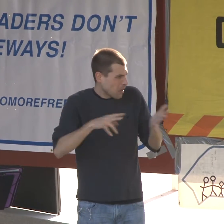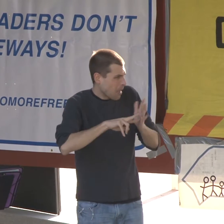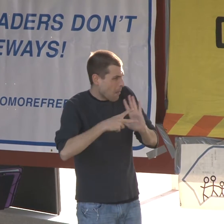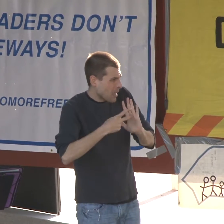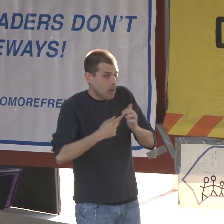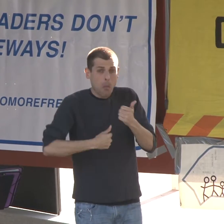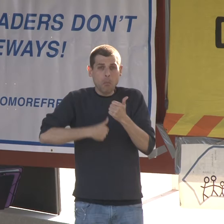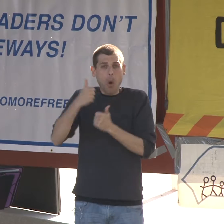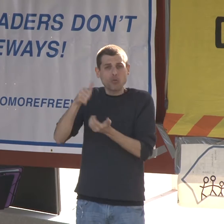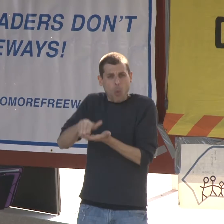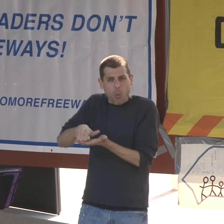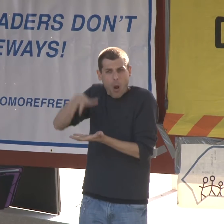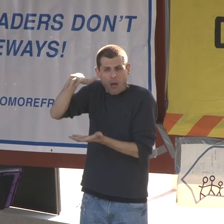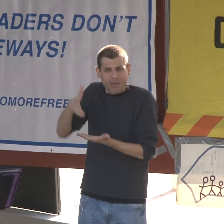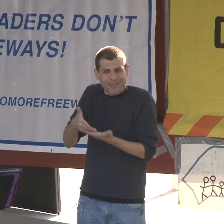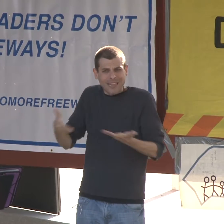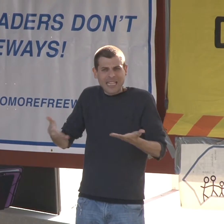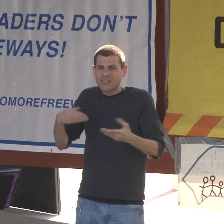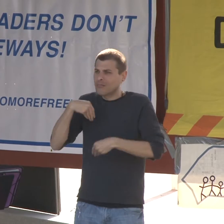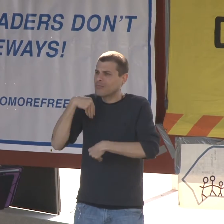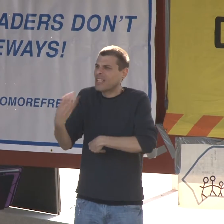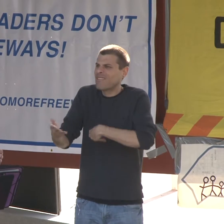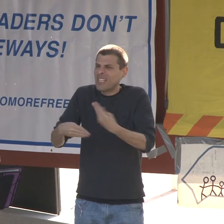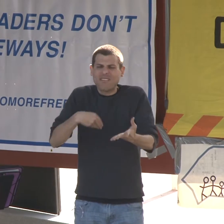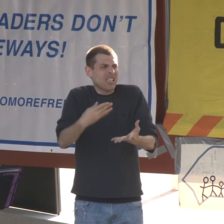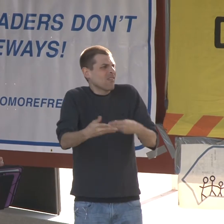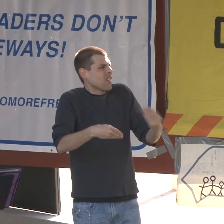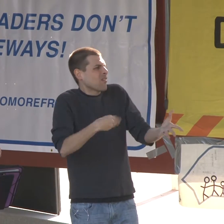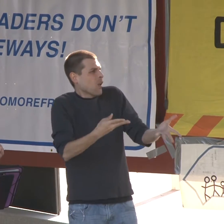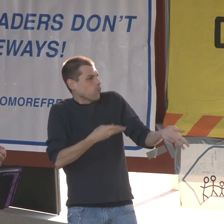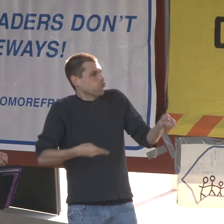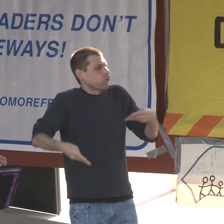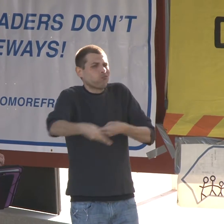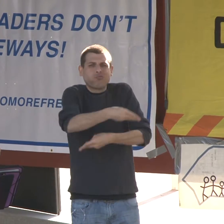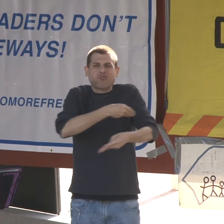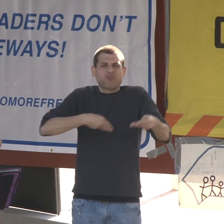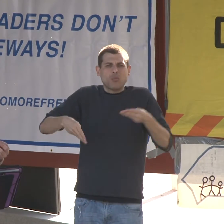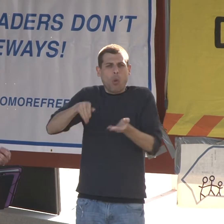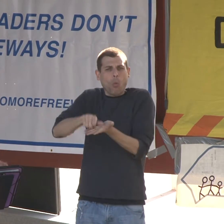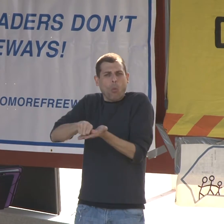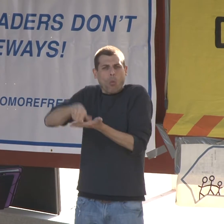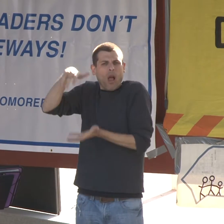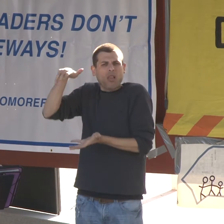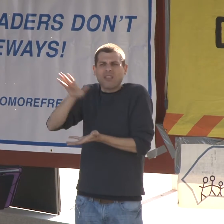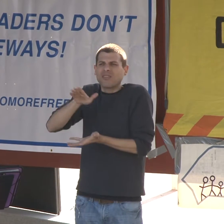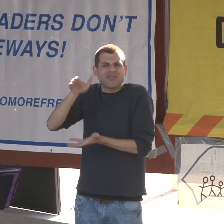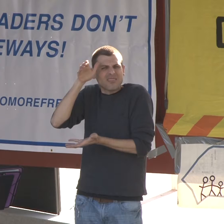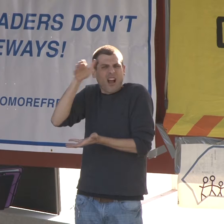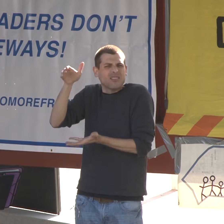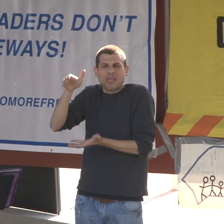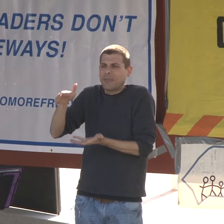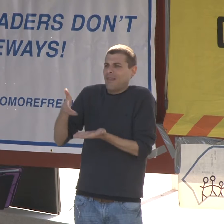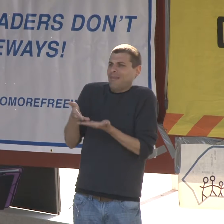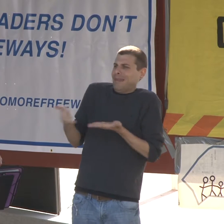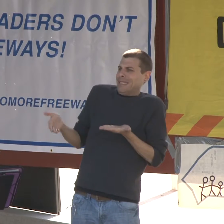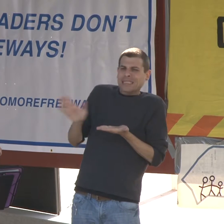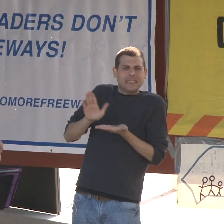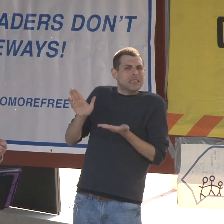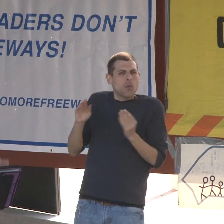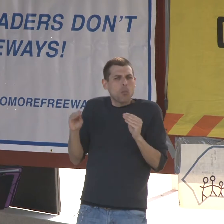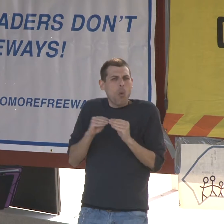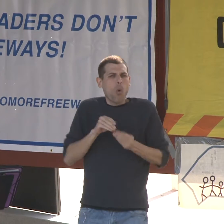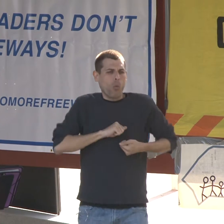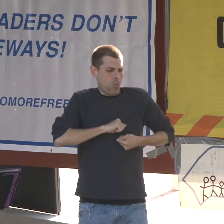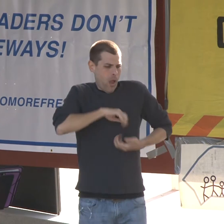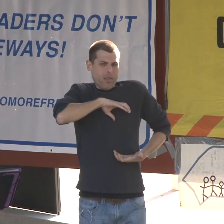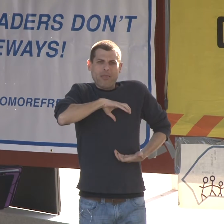or all of our wealth to everyone in the community. Wealth was conceptualized beyond material commodity. One